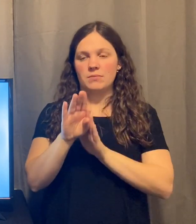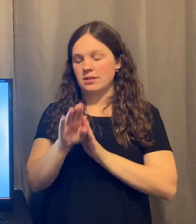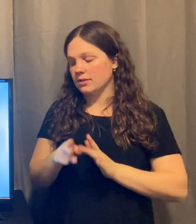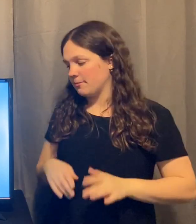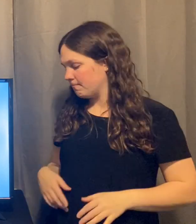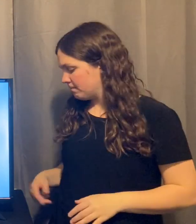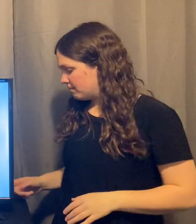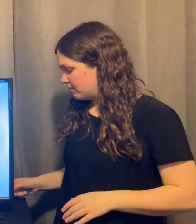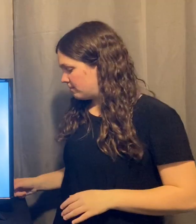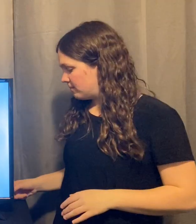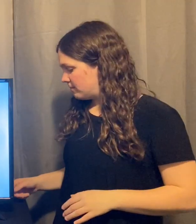development.